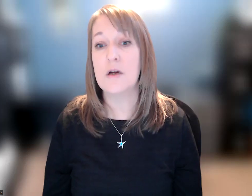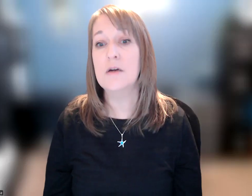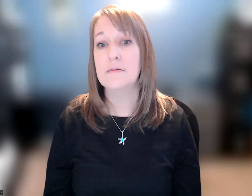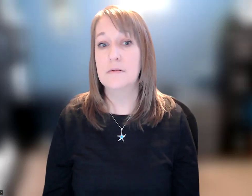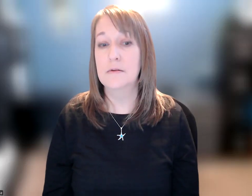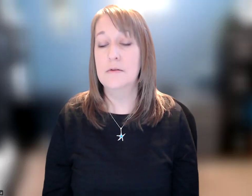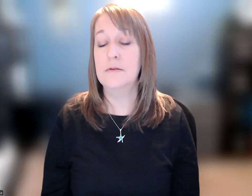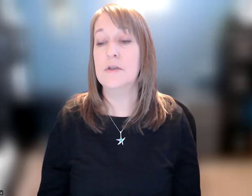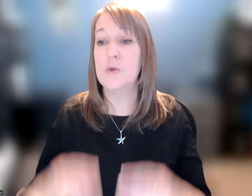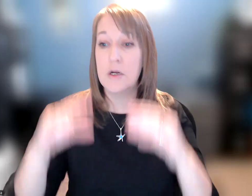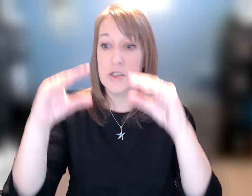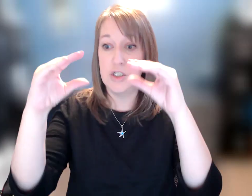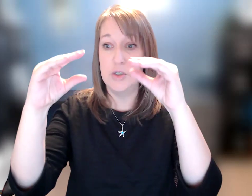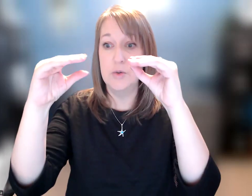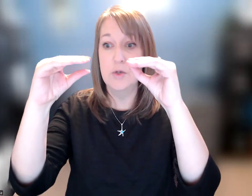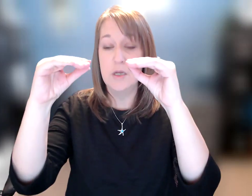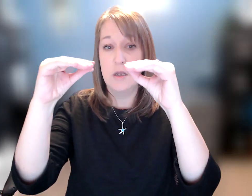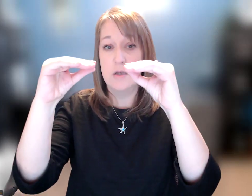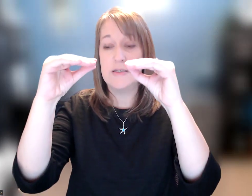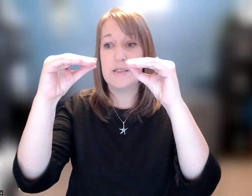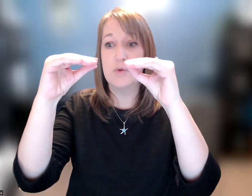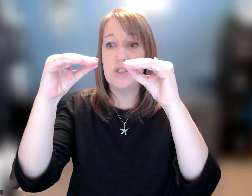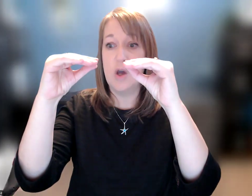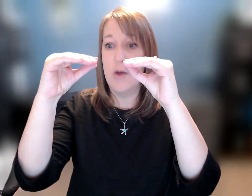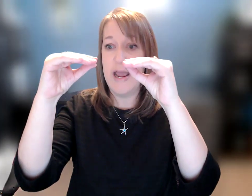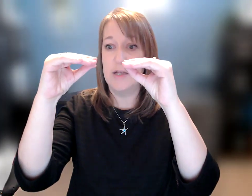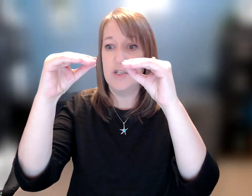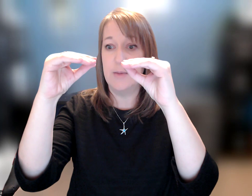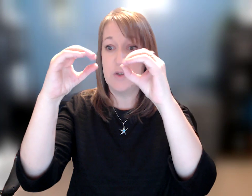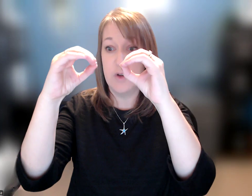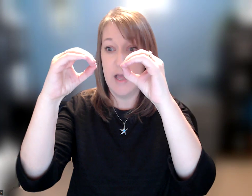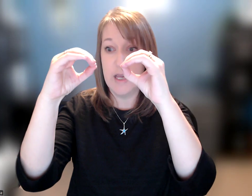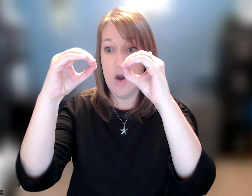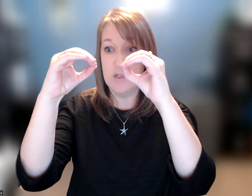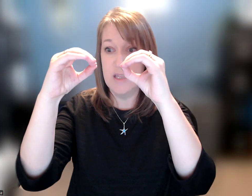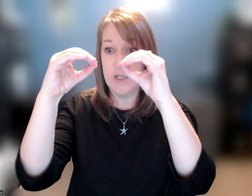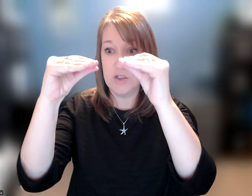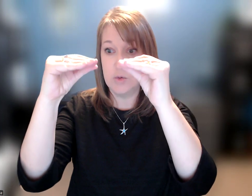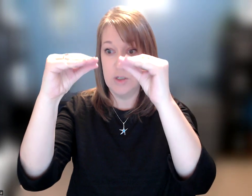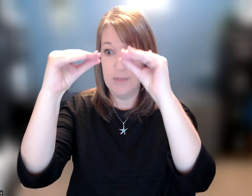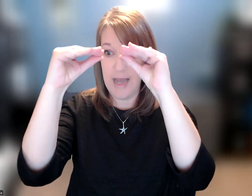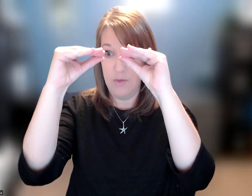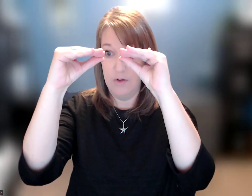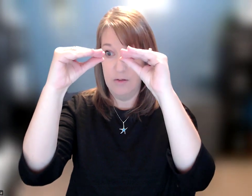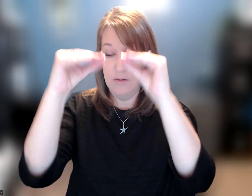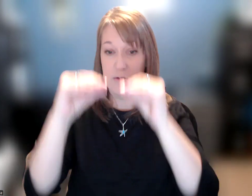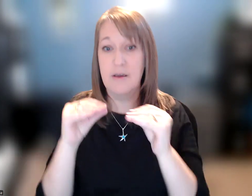Store, you want 2 squished O handshapes. So they're like O's, and then you squish them down.